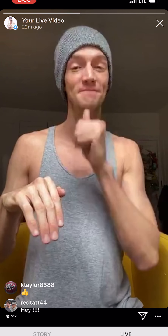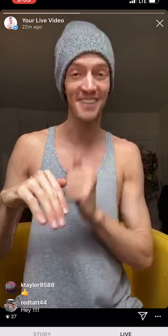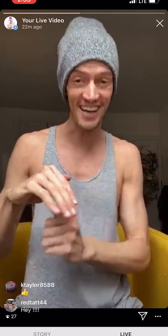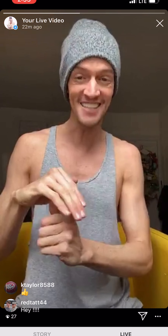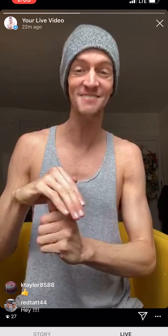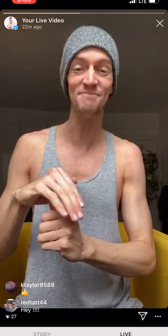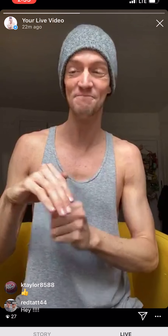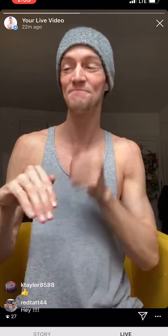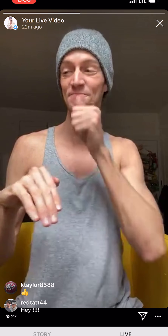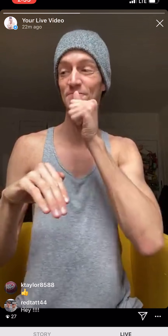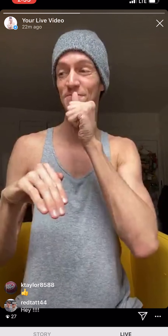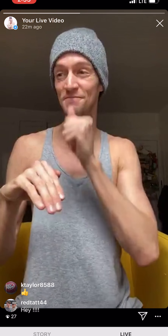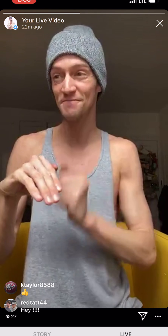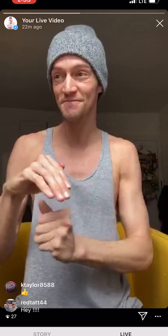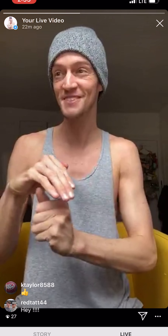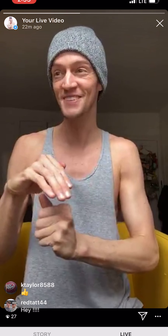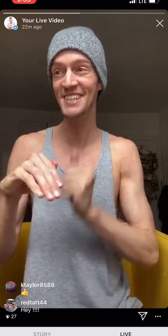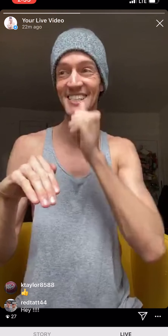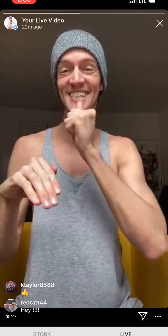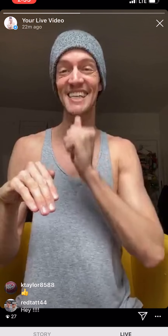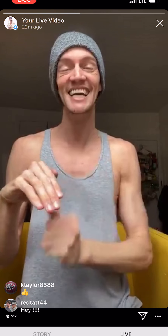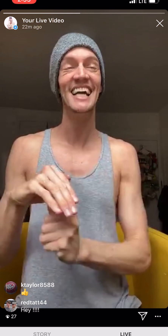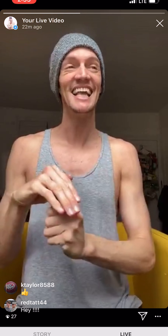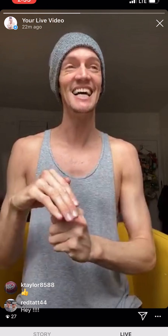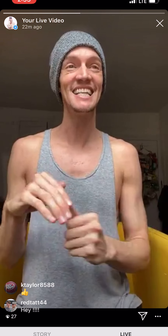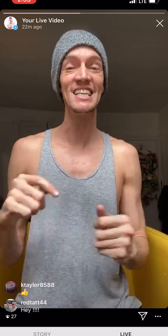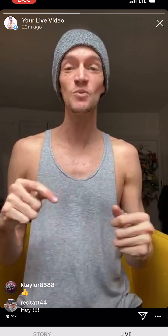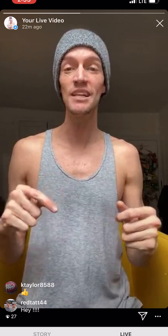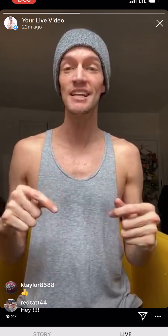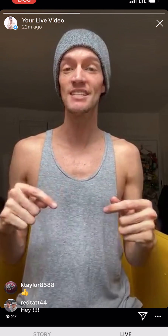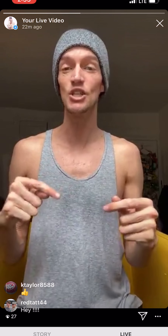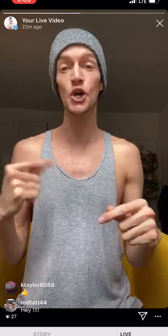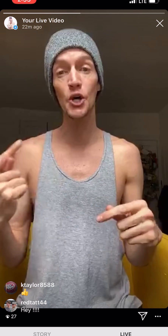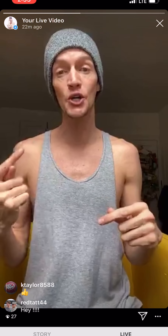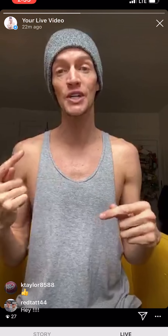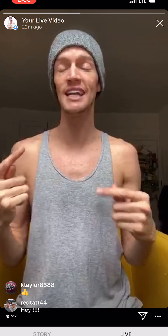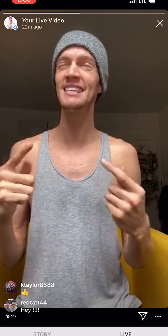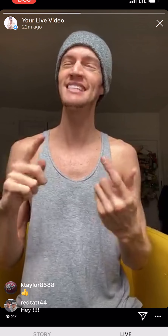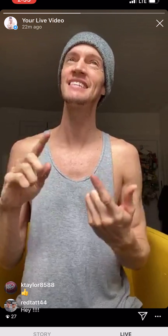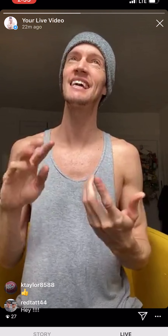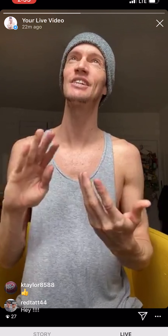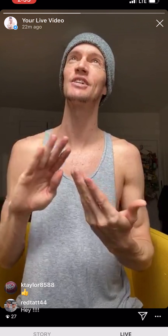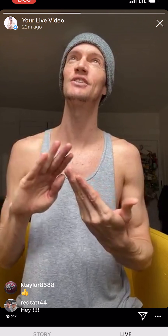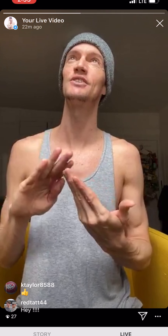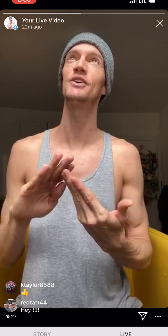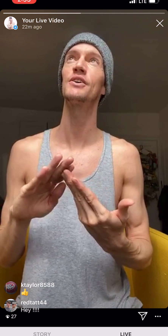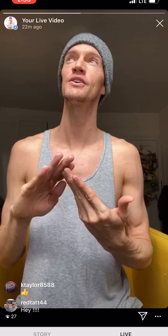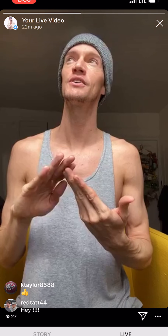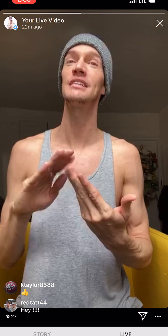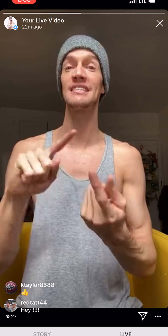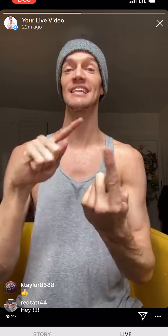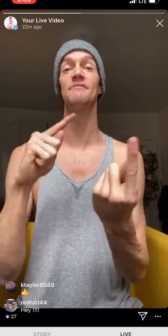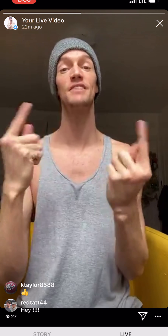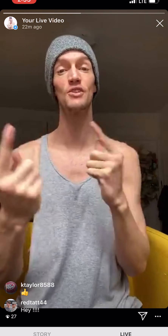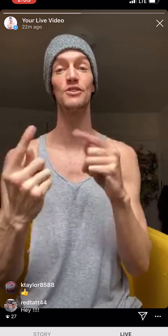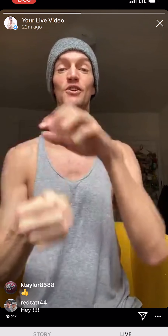Awesome. Very good. Uh, this one is turn. And this isn't like to turn. This is like a physical turn. Like